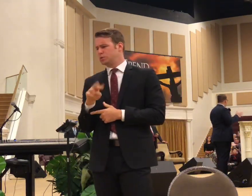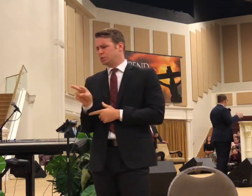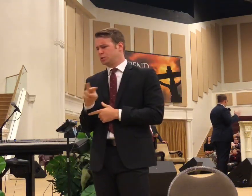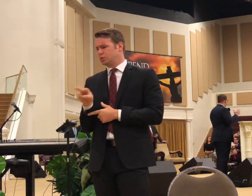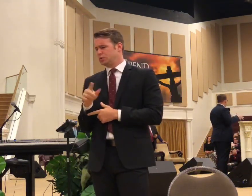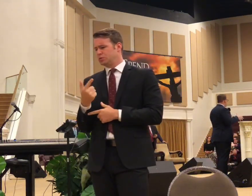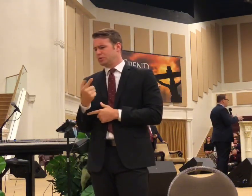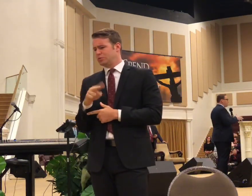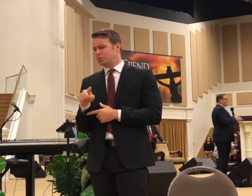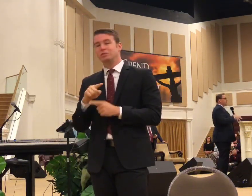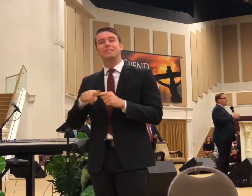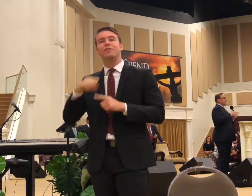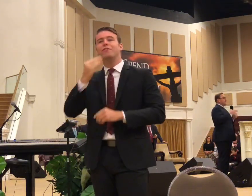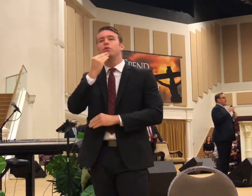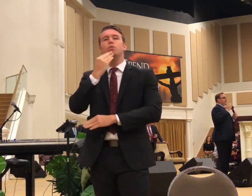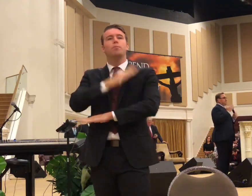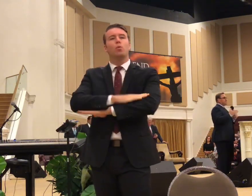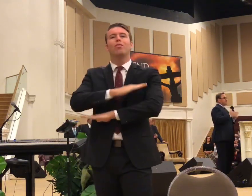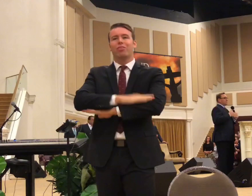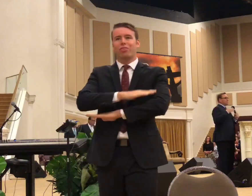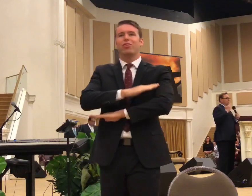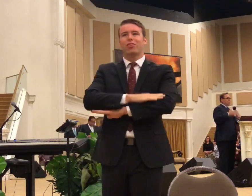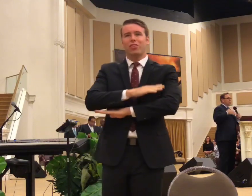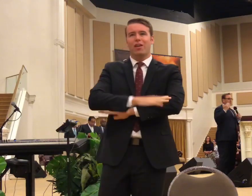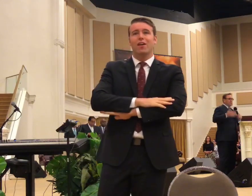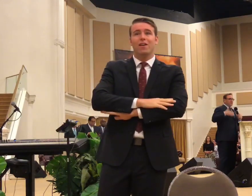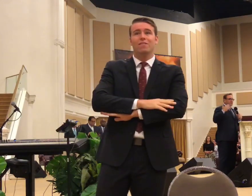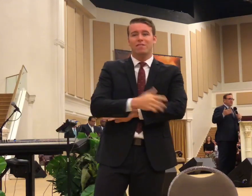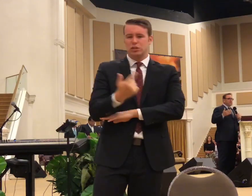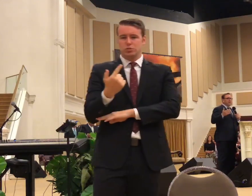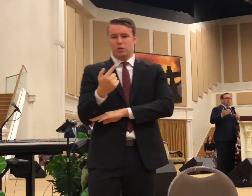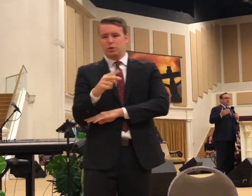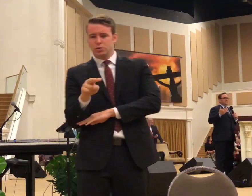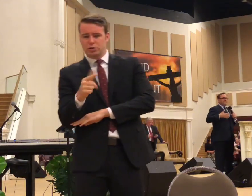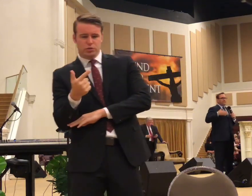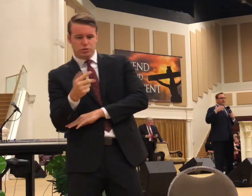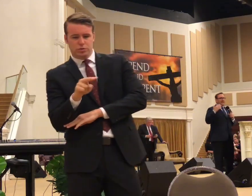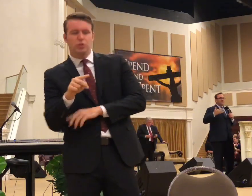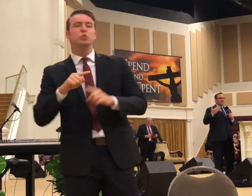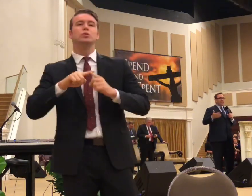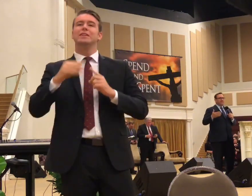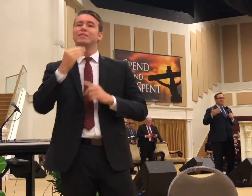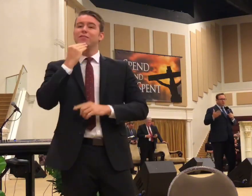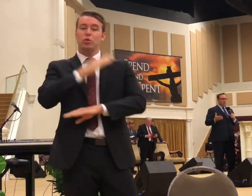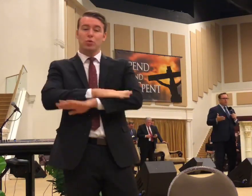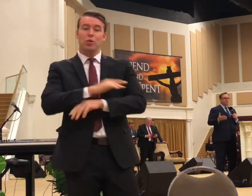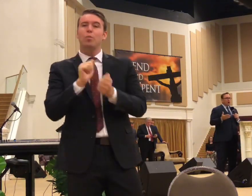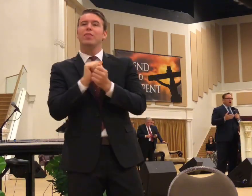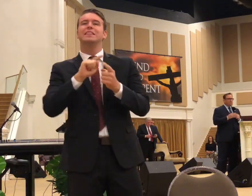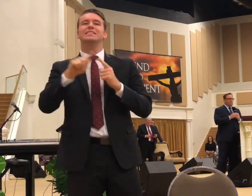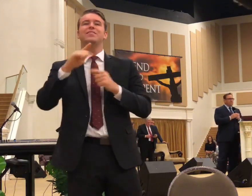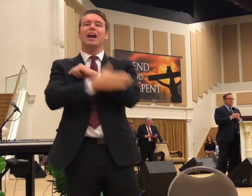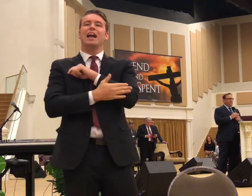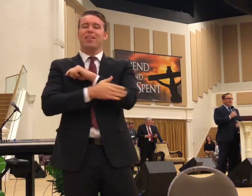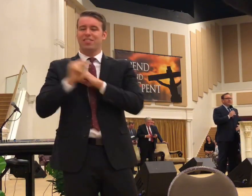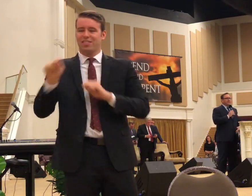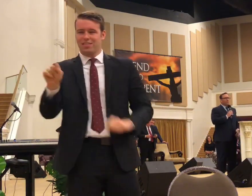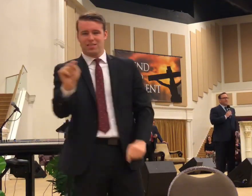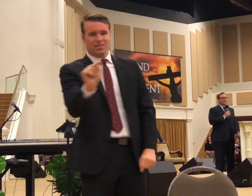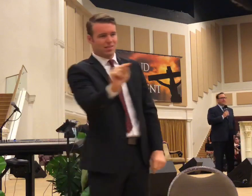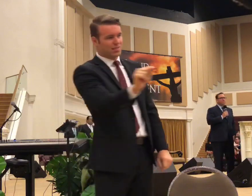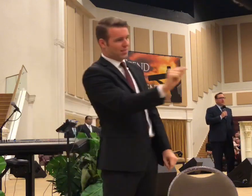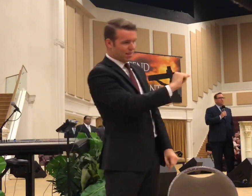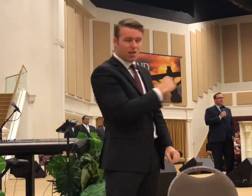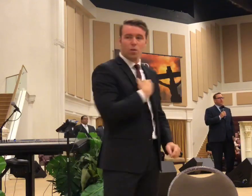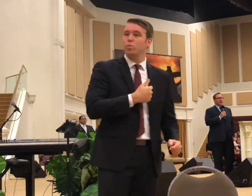22 different food booths of 21 or 22 different ethnic foods offered, and